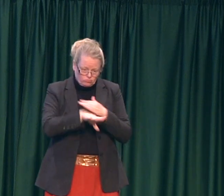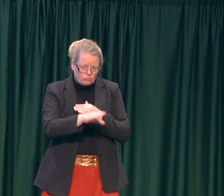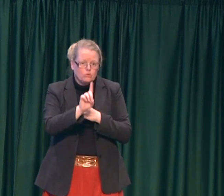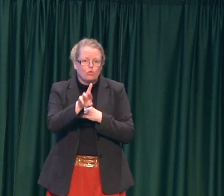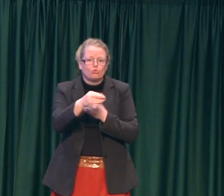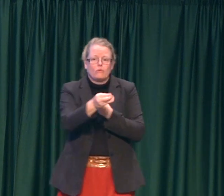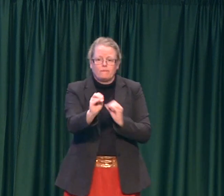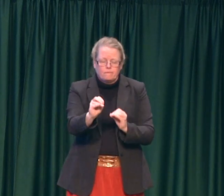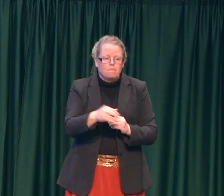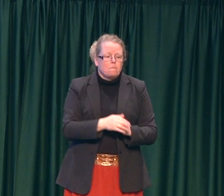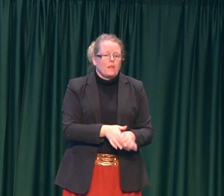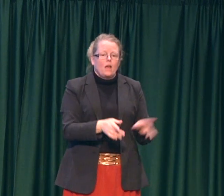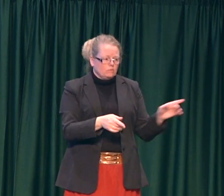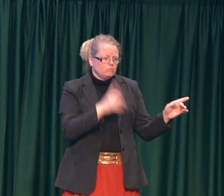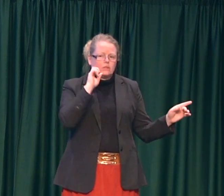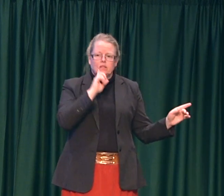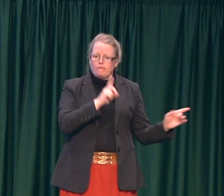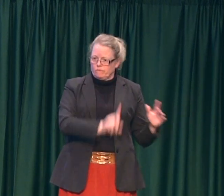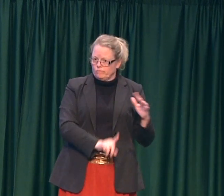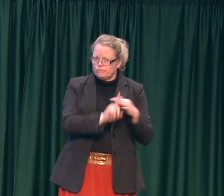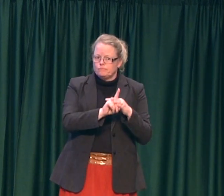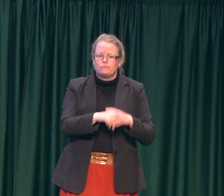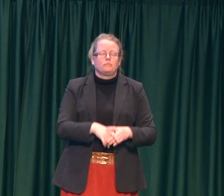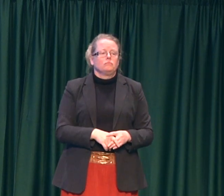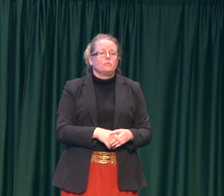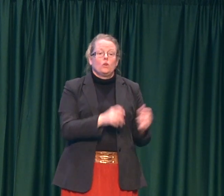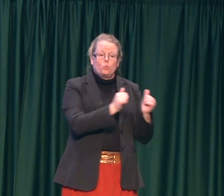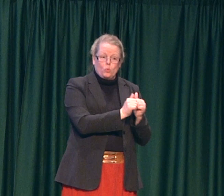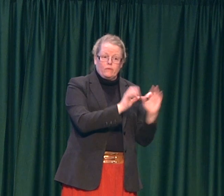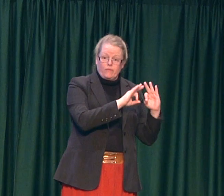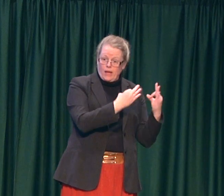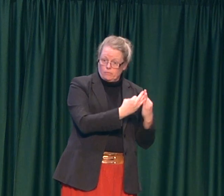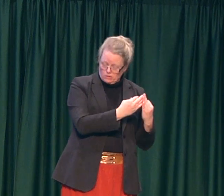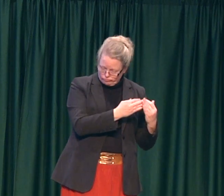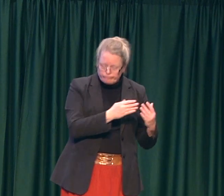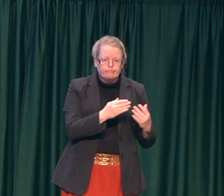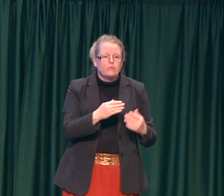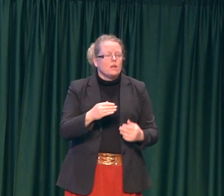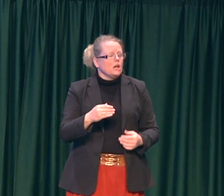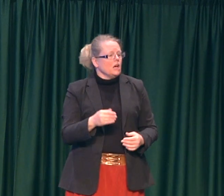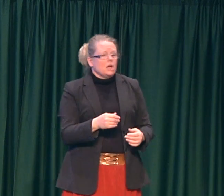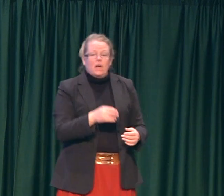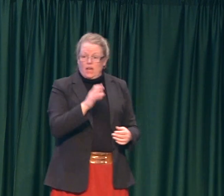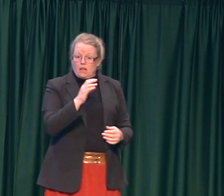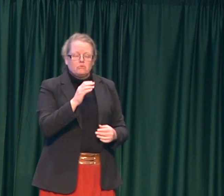to volunteer, and we will go into the office, meet with the doctor, meet